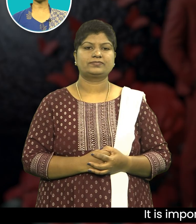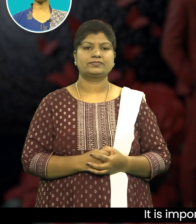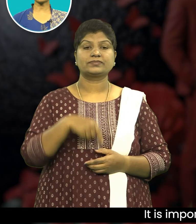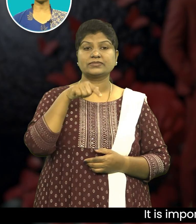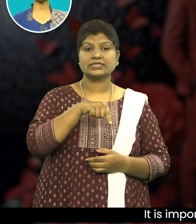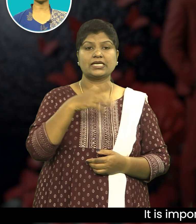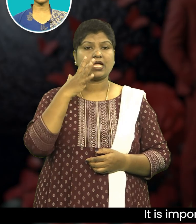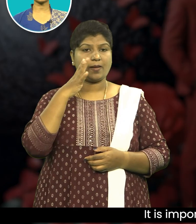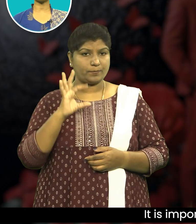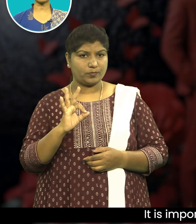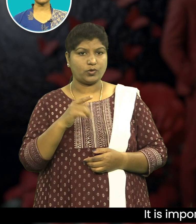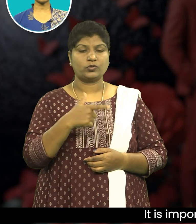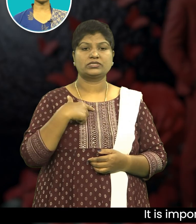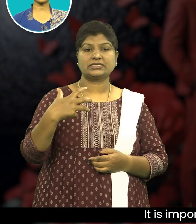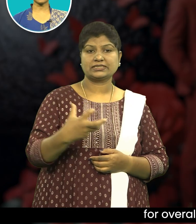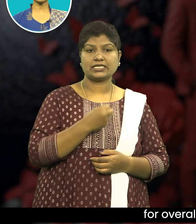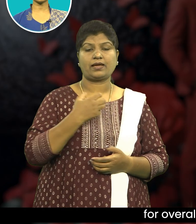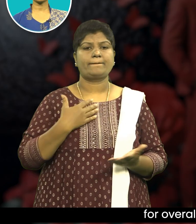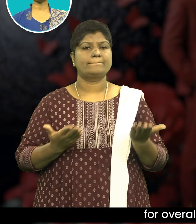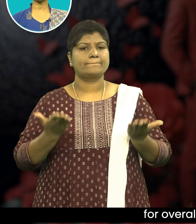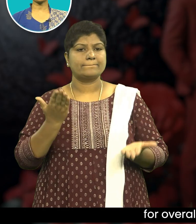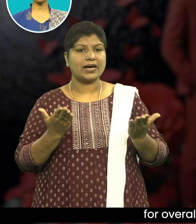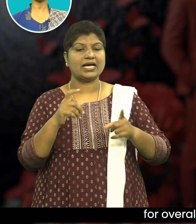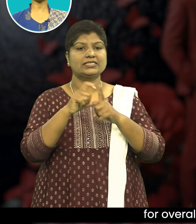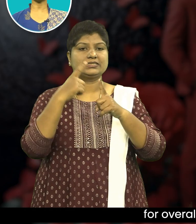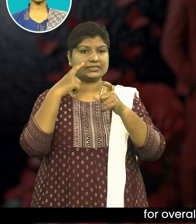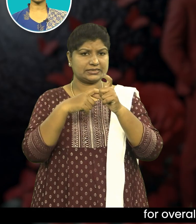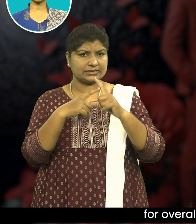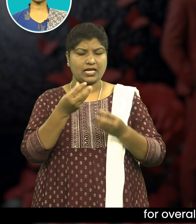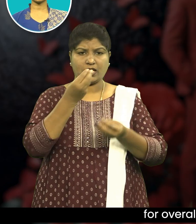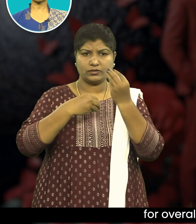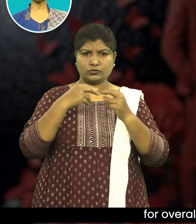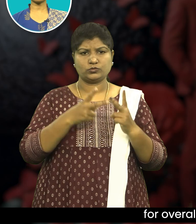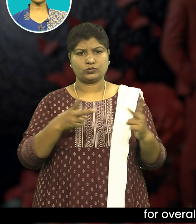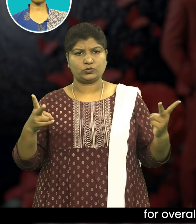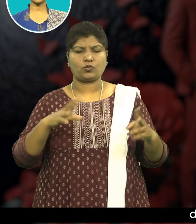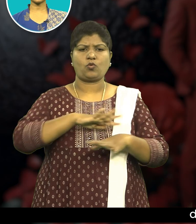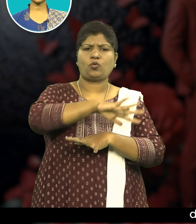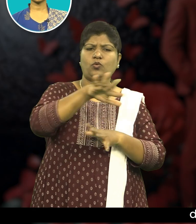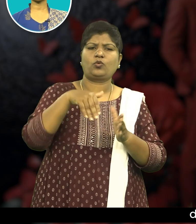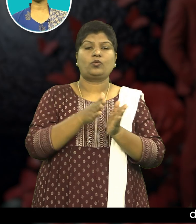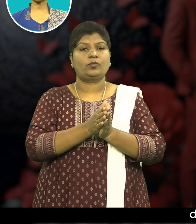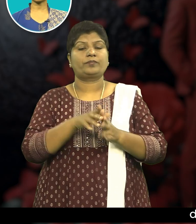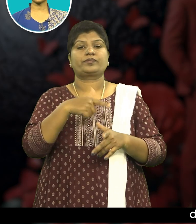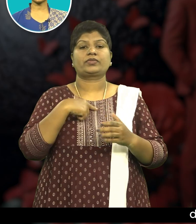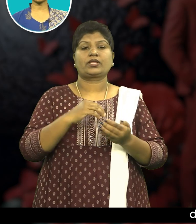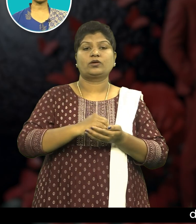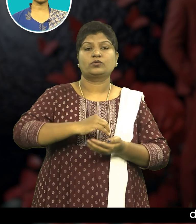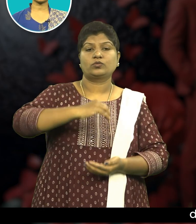It is important to take a balanced diet for overall growth and development